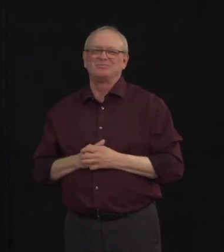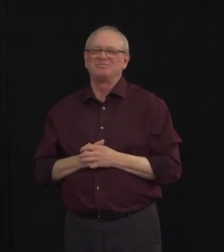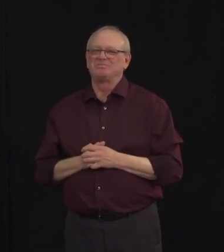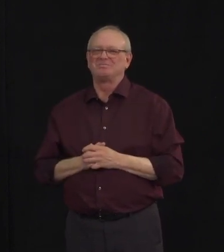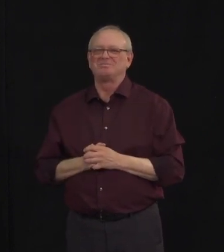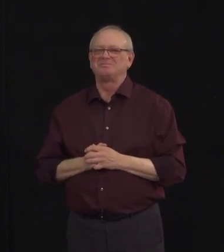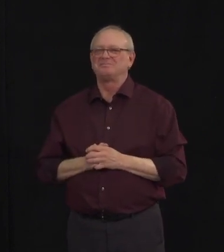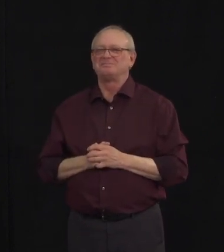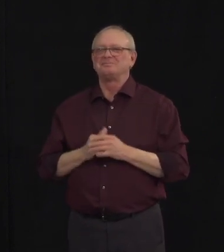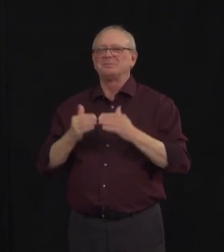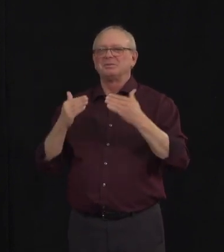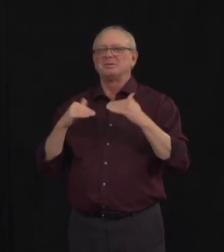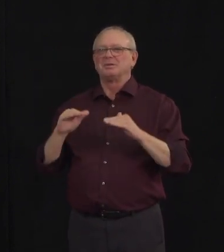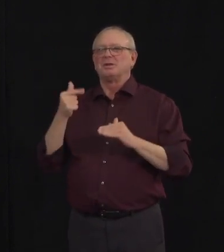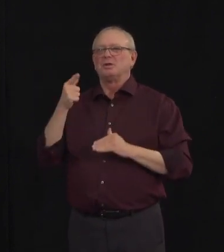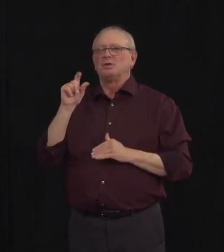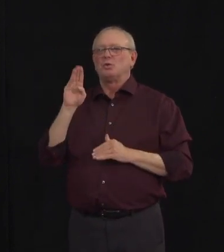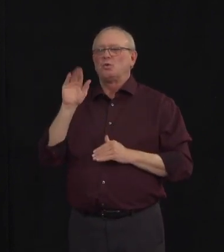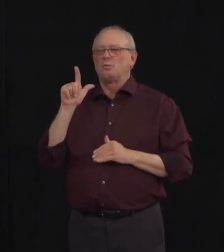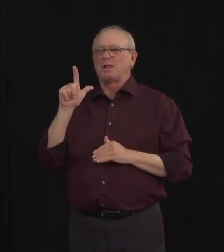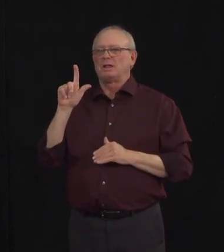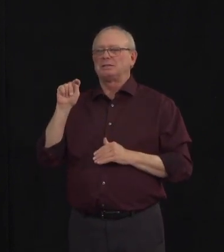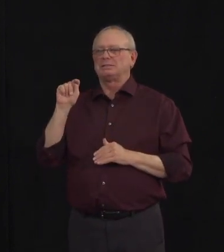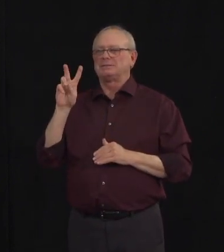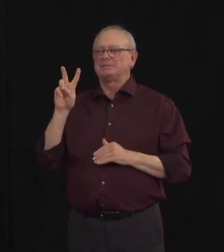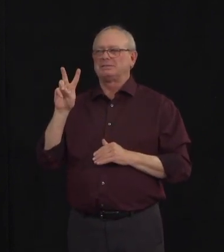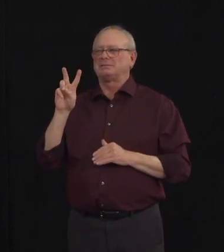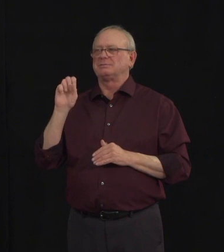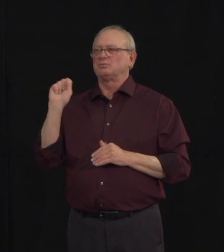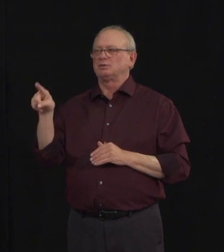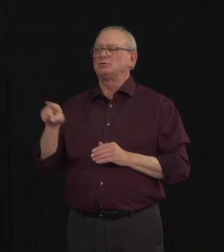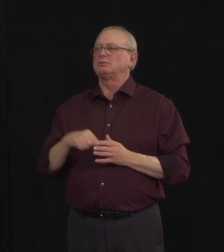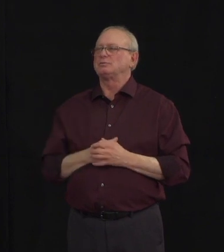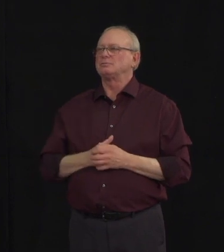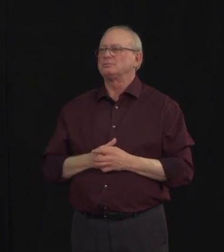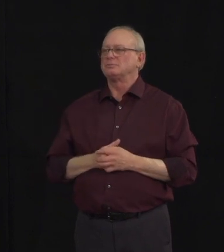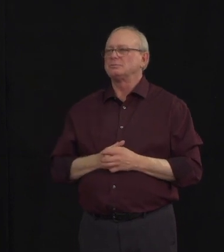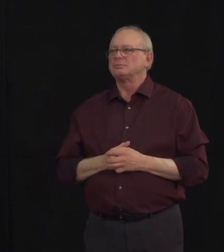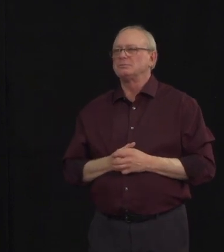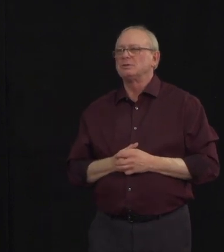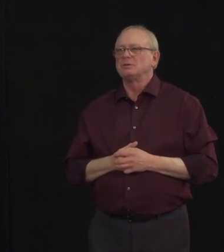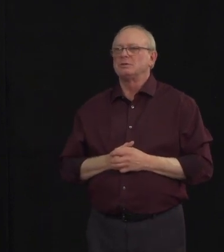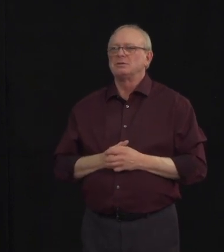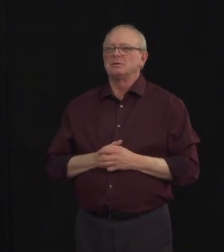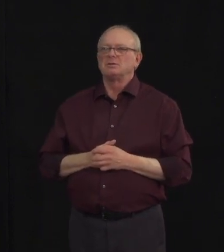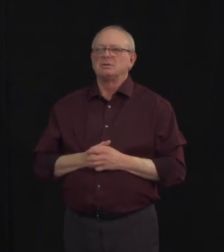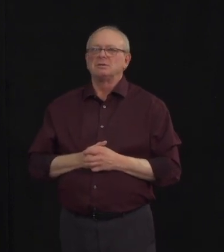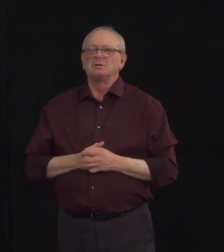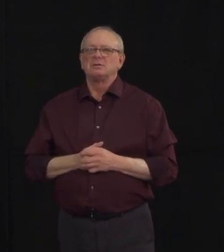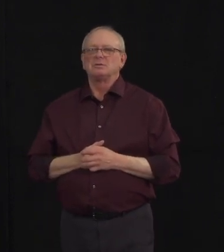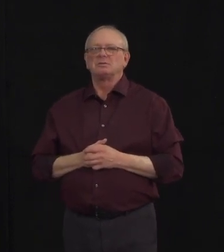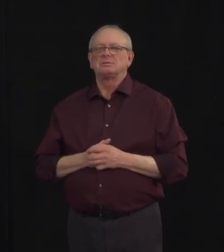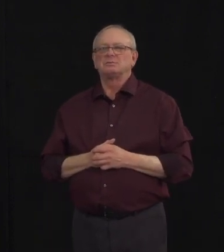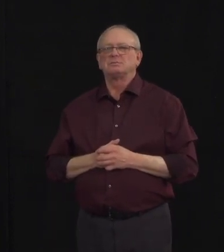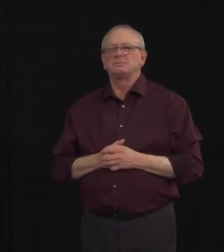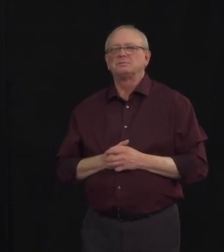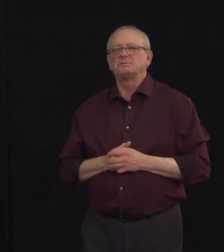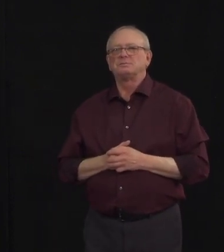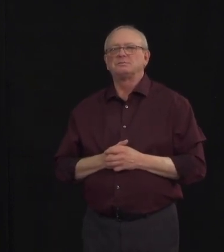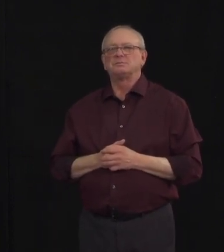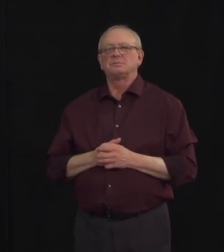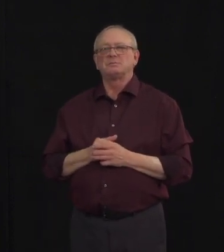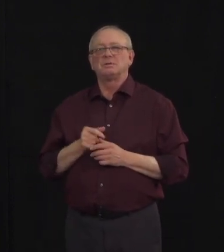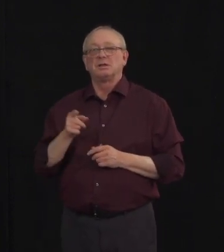is Michael King with Global TV. Go ahead, Michael. Hi there. For Dr. Hinshaw and whoever else wants to weigh